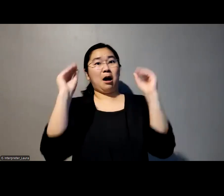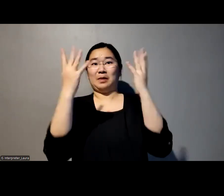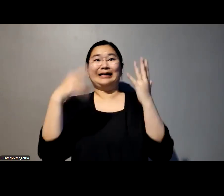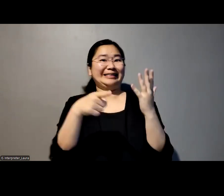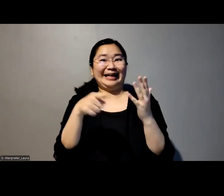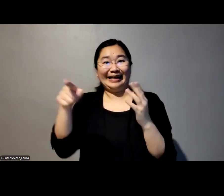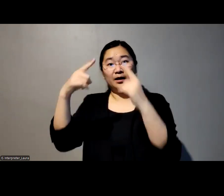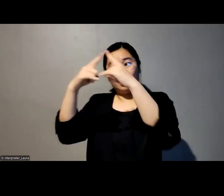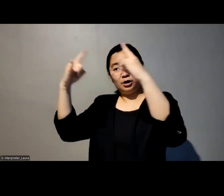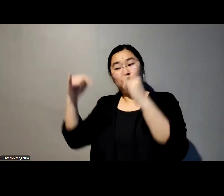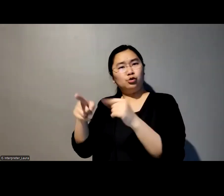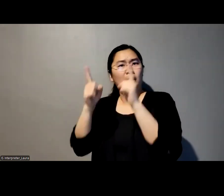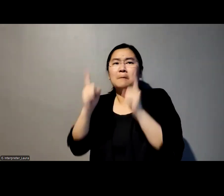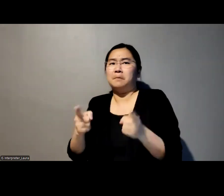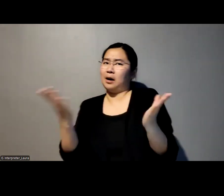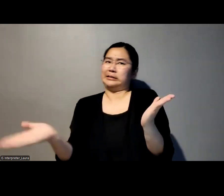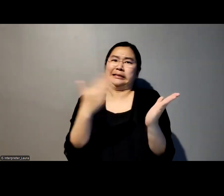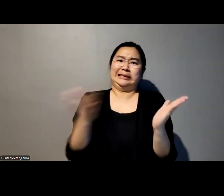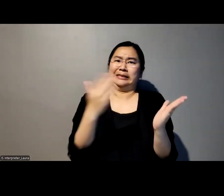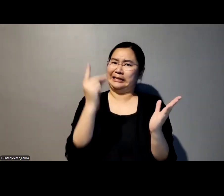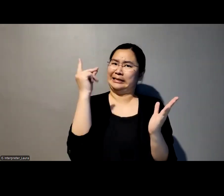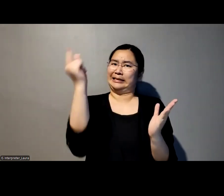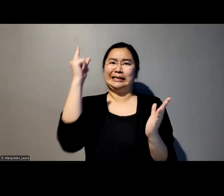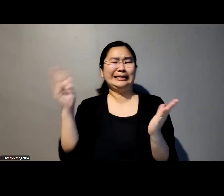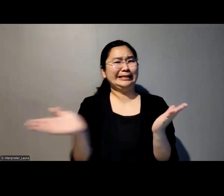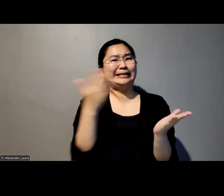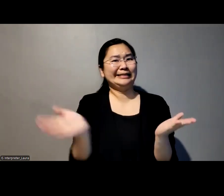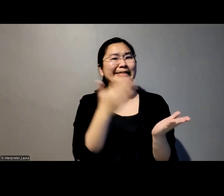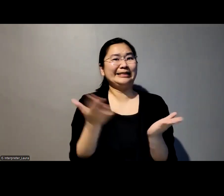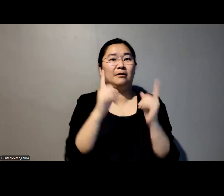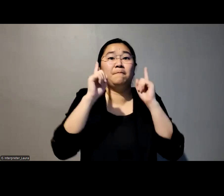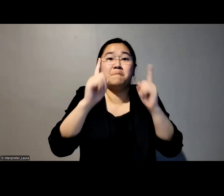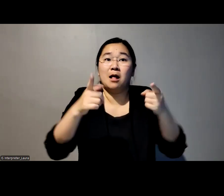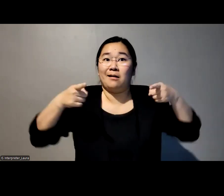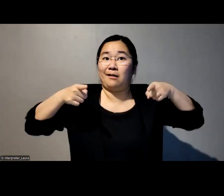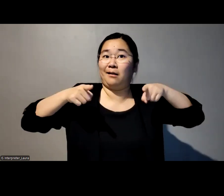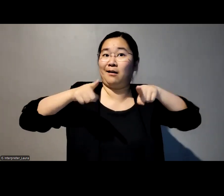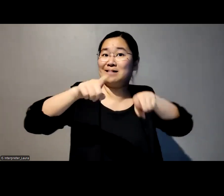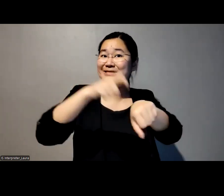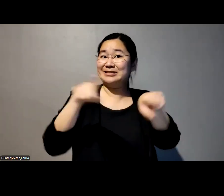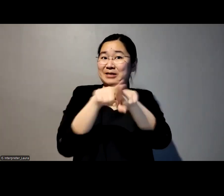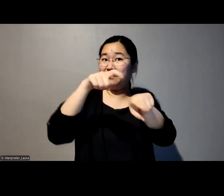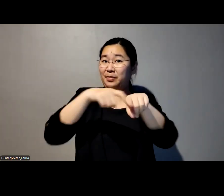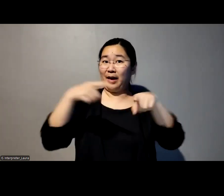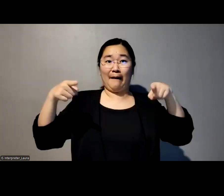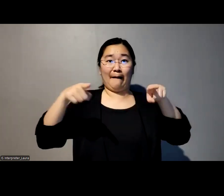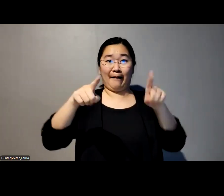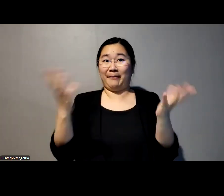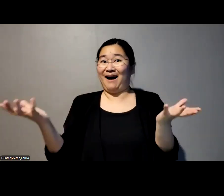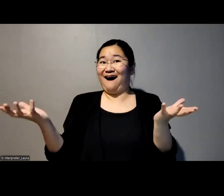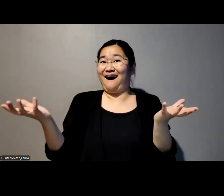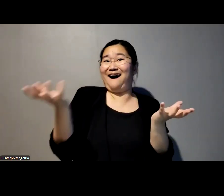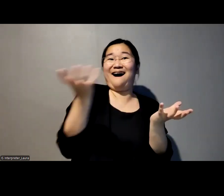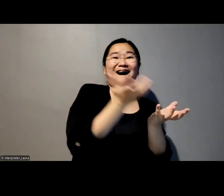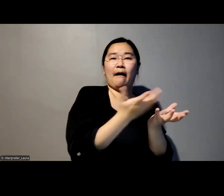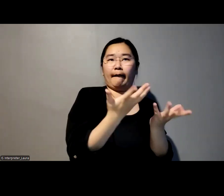don't have like one solution for that to round up. But as Samuel said, Amba at the beginning said that we should